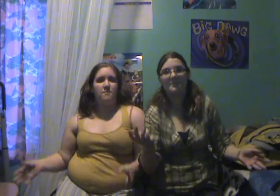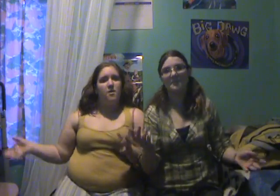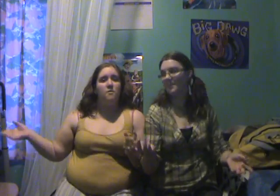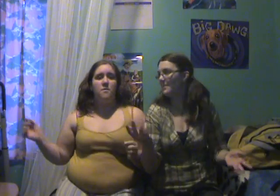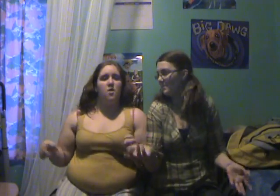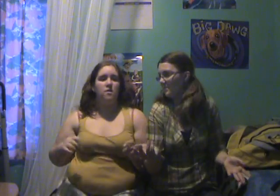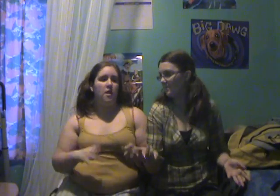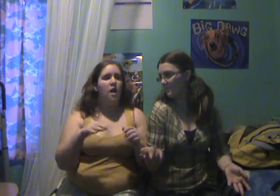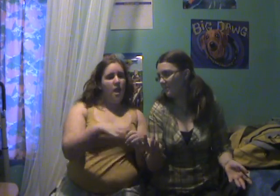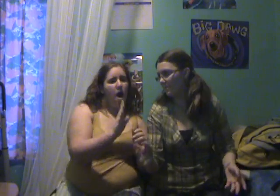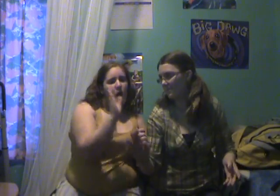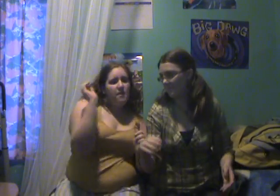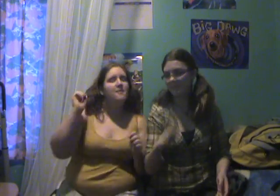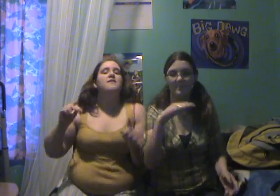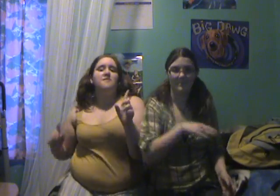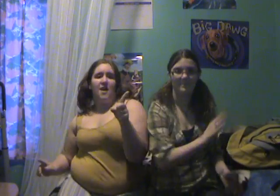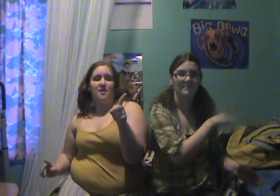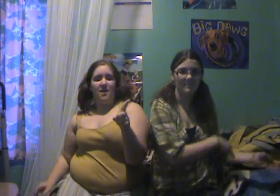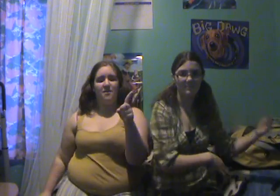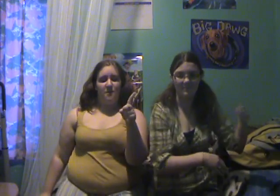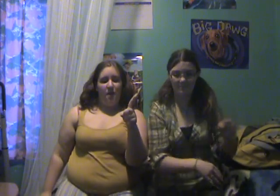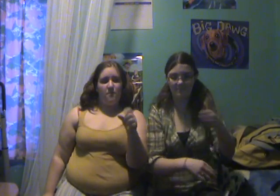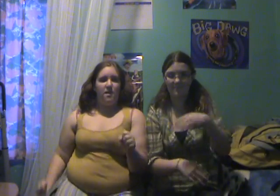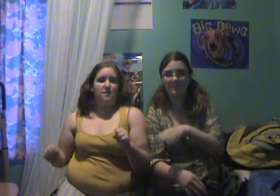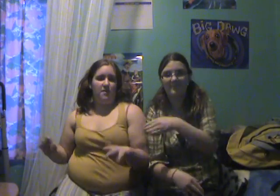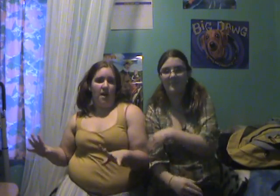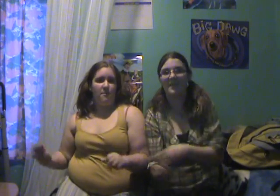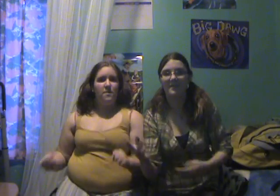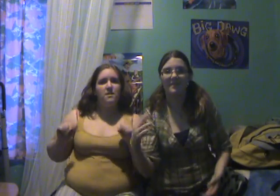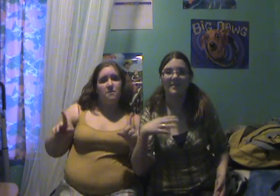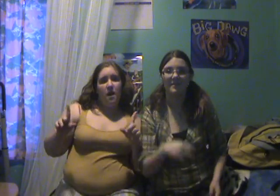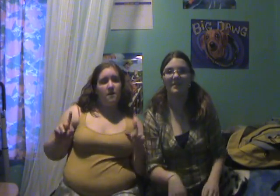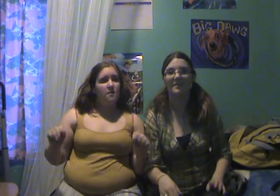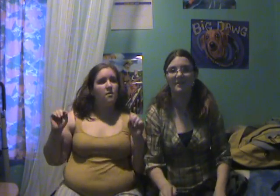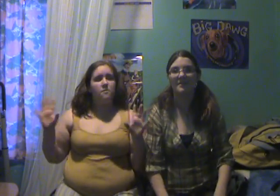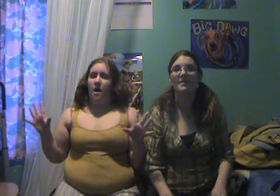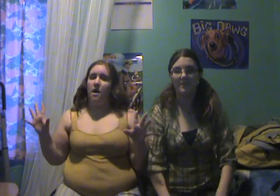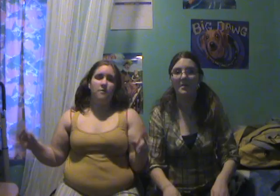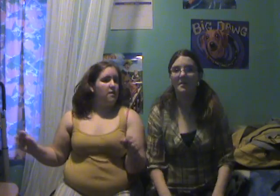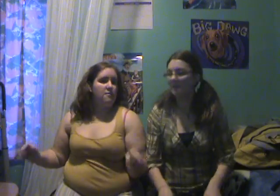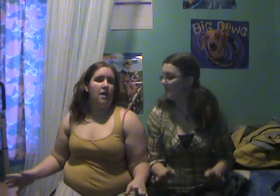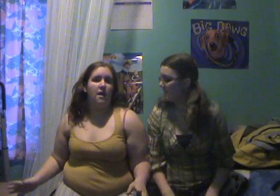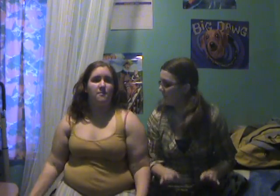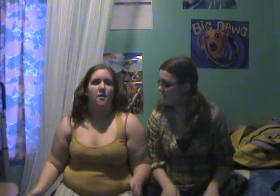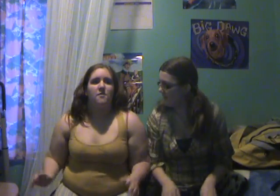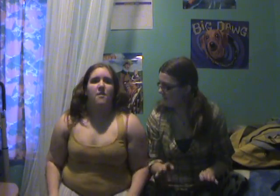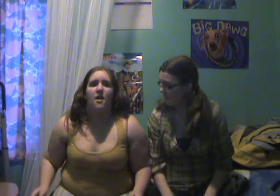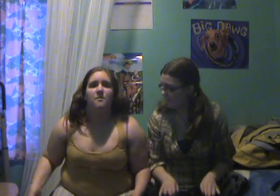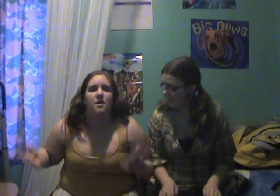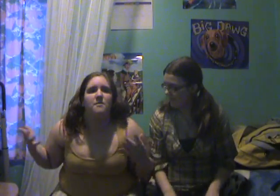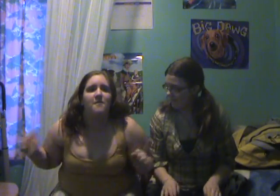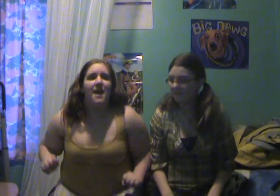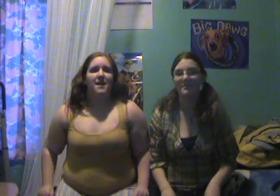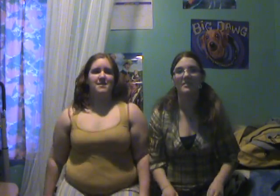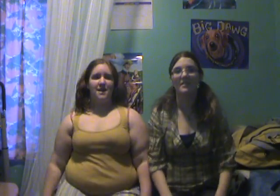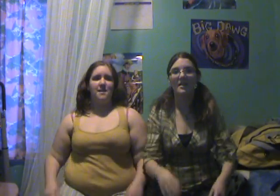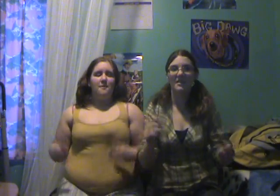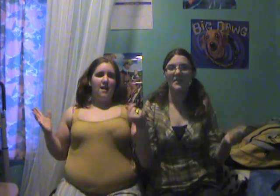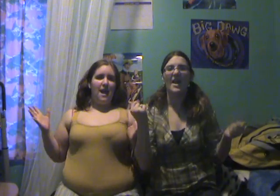to be alone Let me love you every day, so only let you tell me where you are